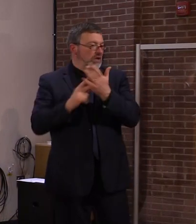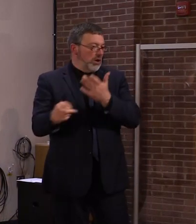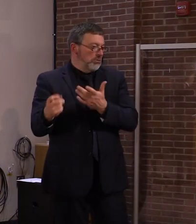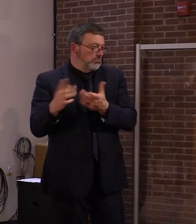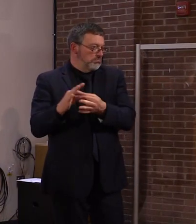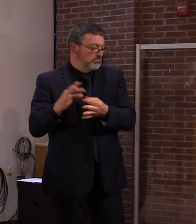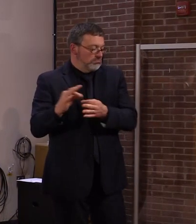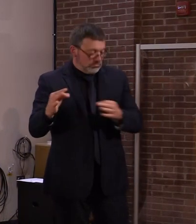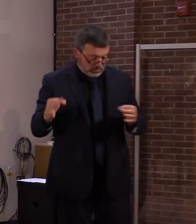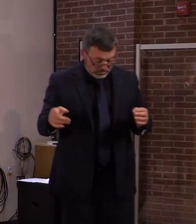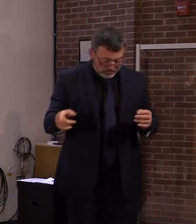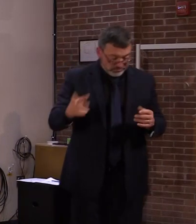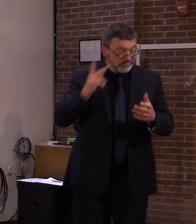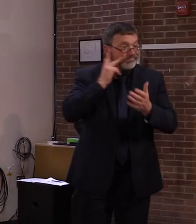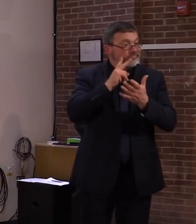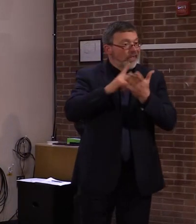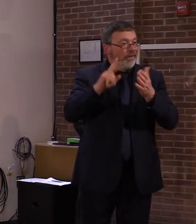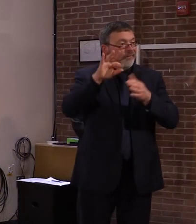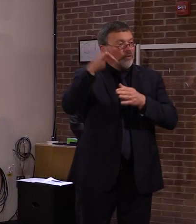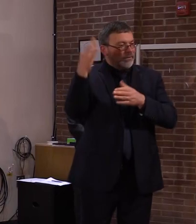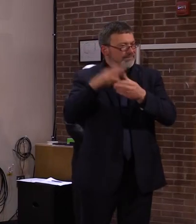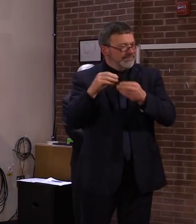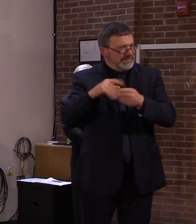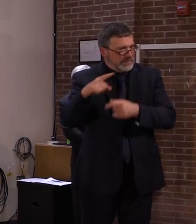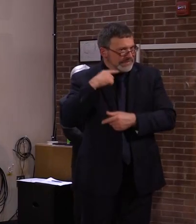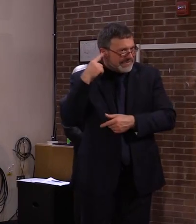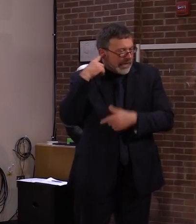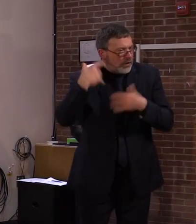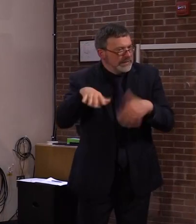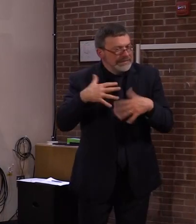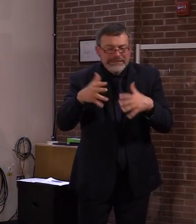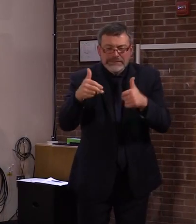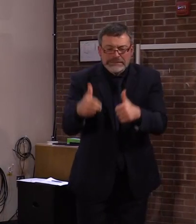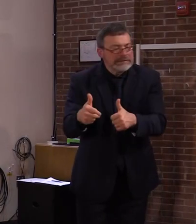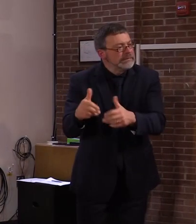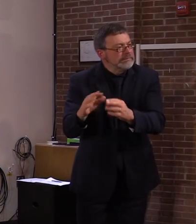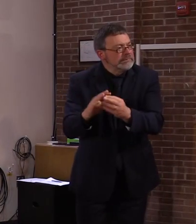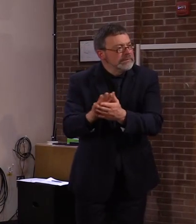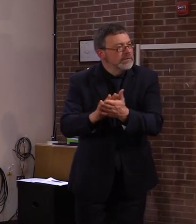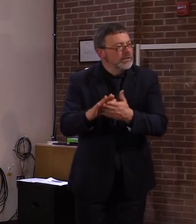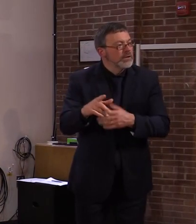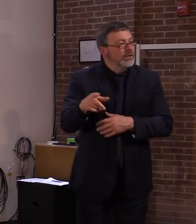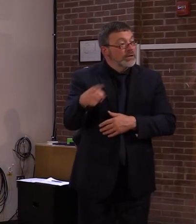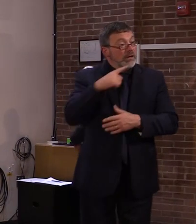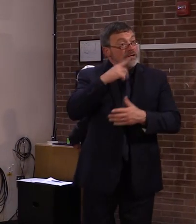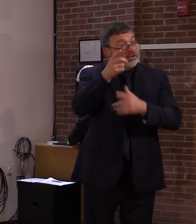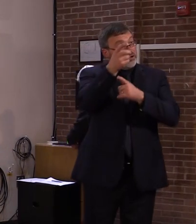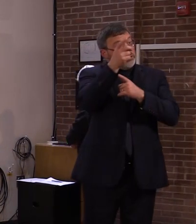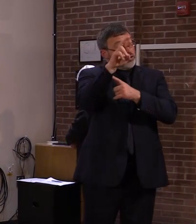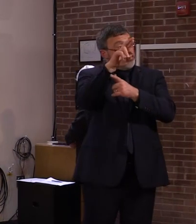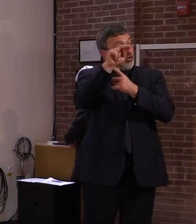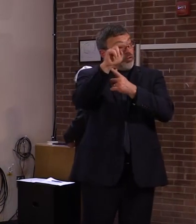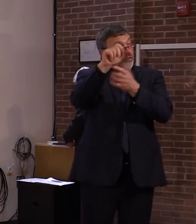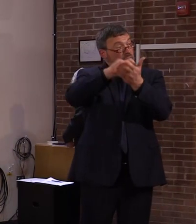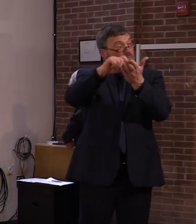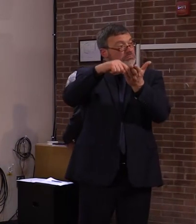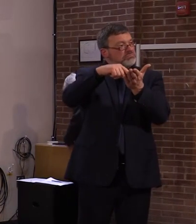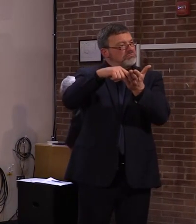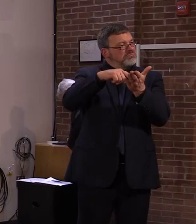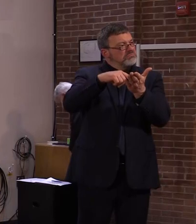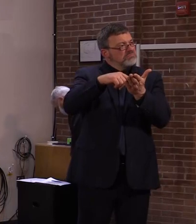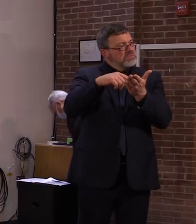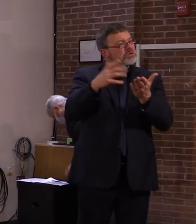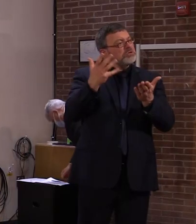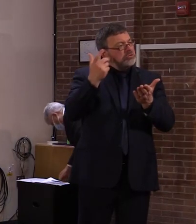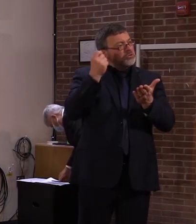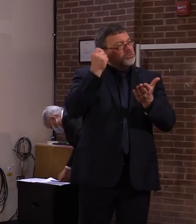Yes, thanks, Governor, and thanks, Chris. Yeah, to your question about a doctor's note, I think, you know, there is a mechanism by which schools can